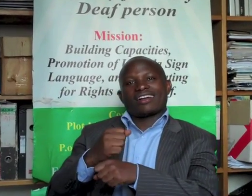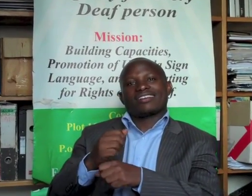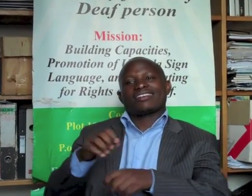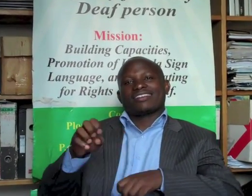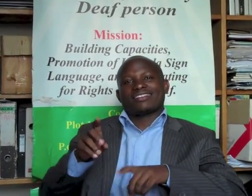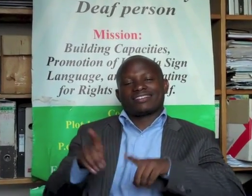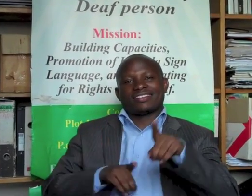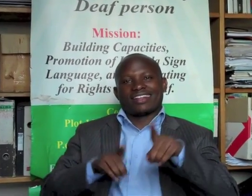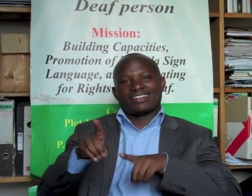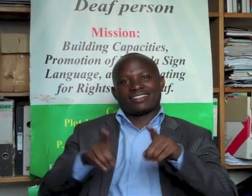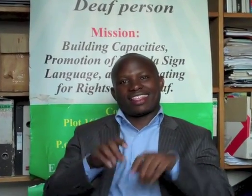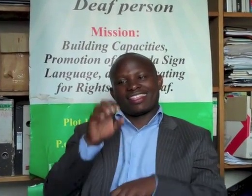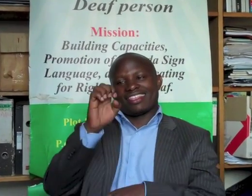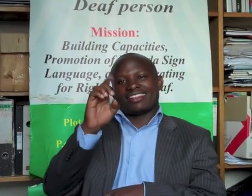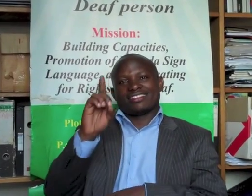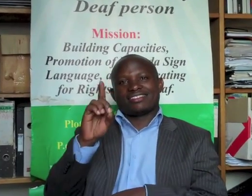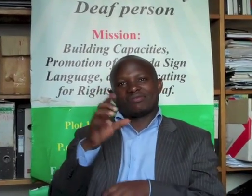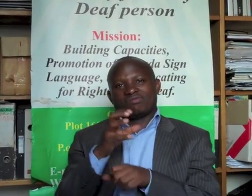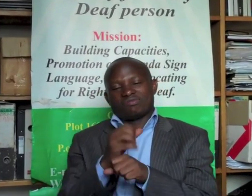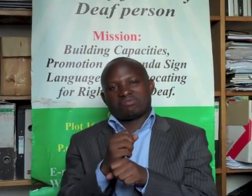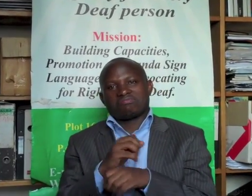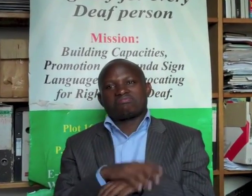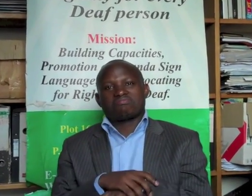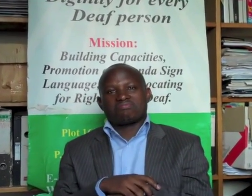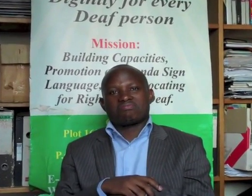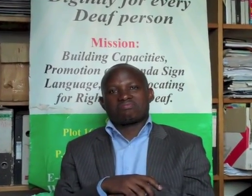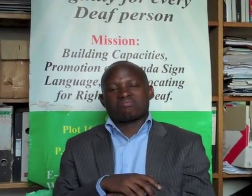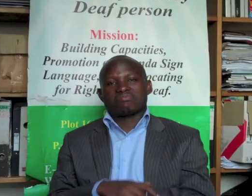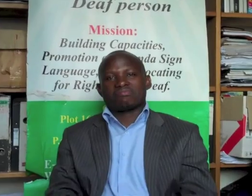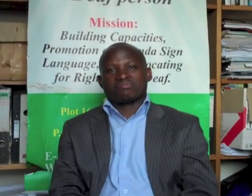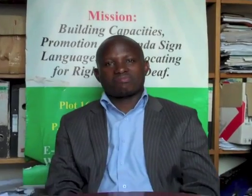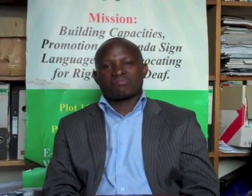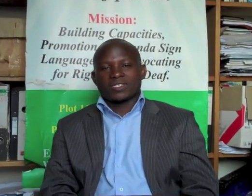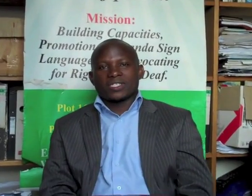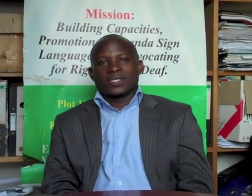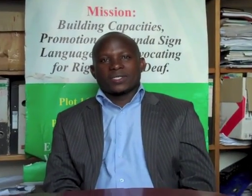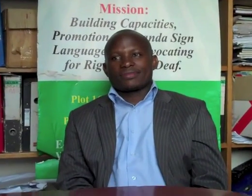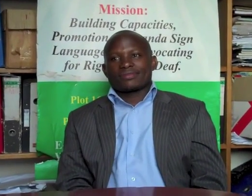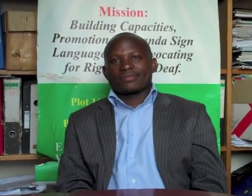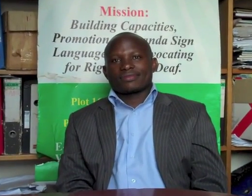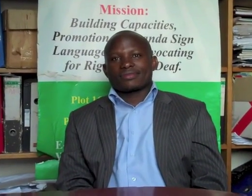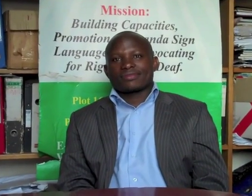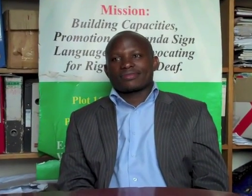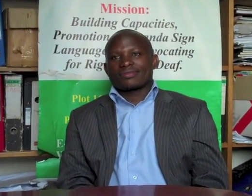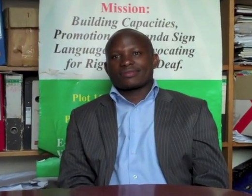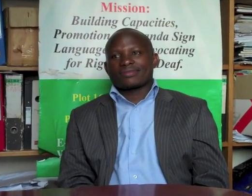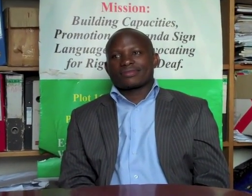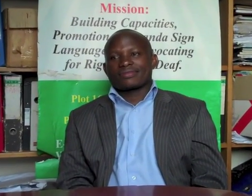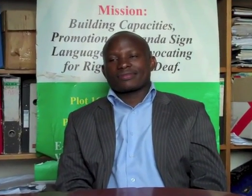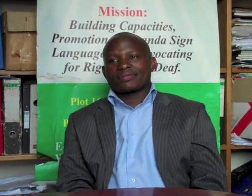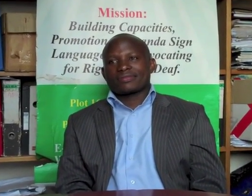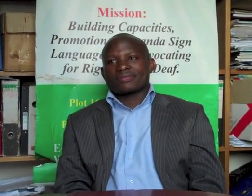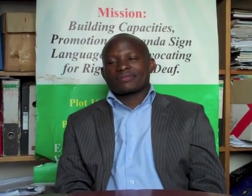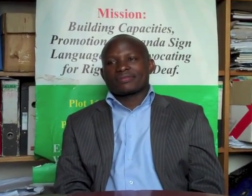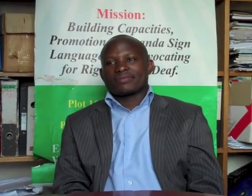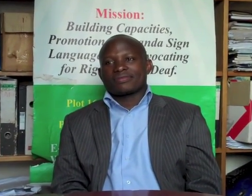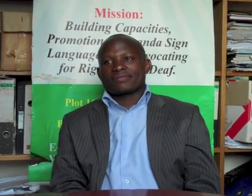UNAD. I work as the Executive Director of UNAD. And how long have you worked at UNAD for?